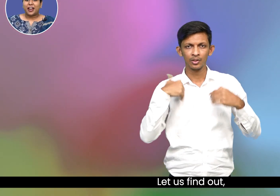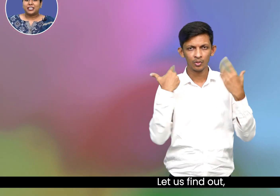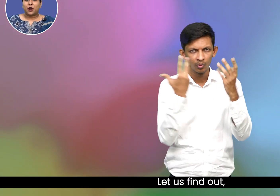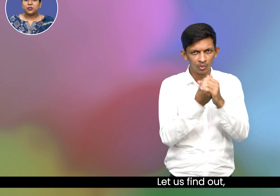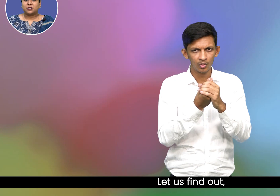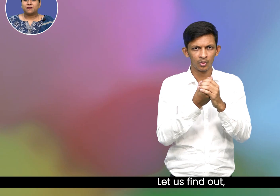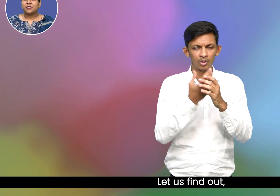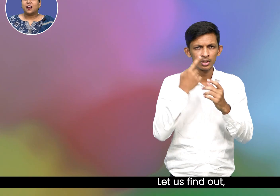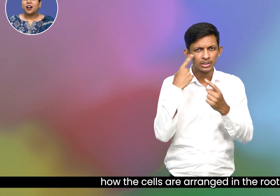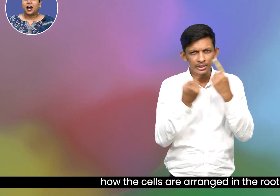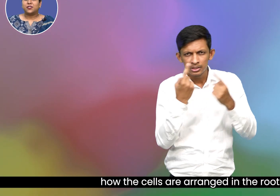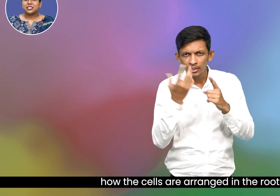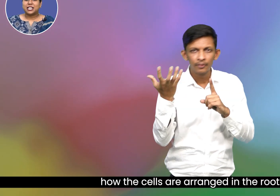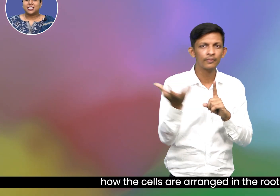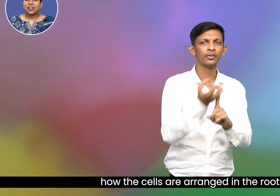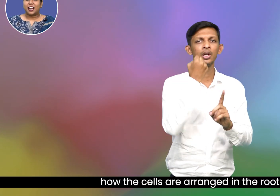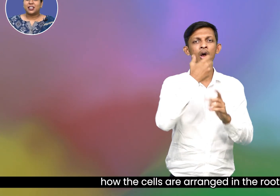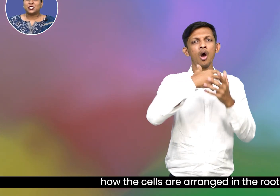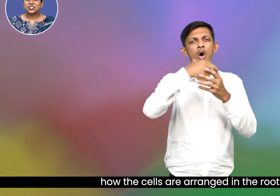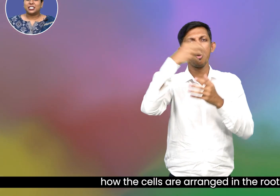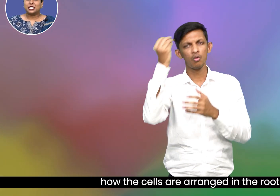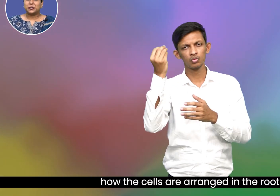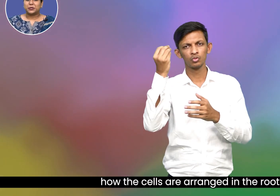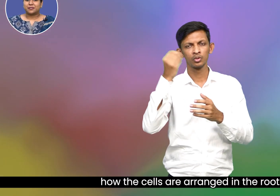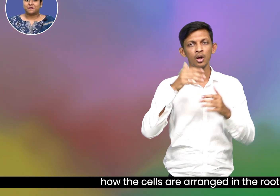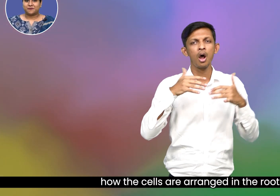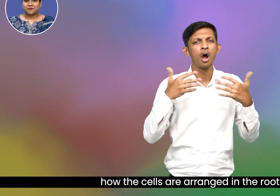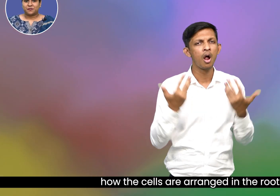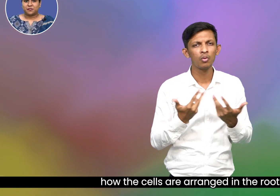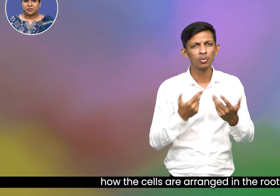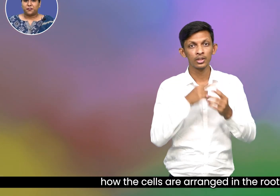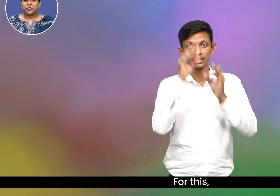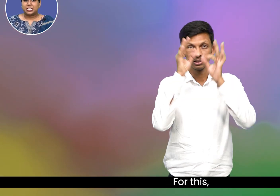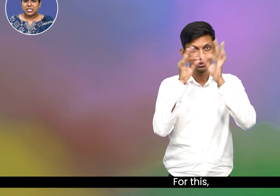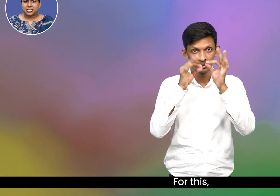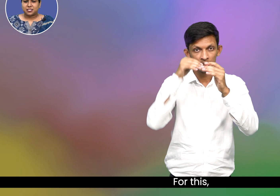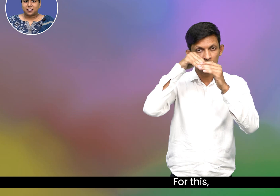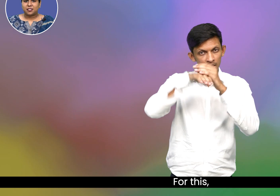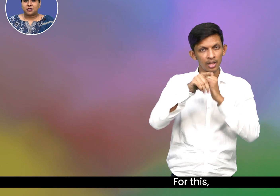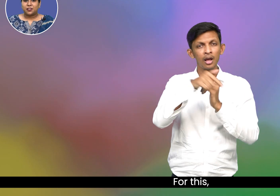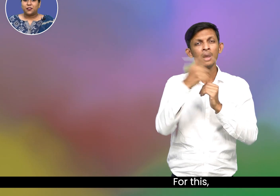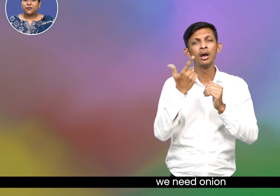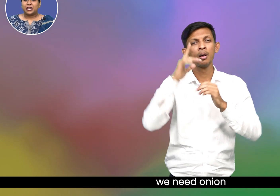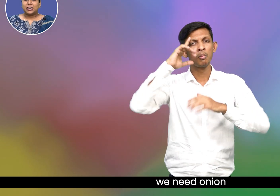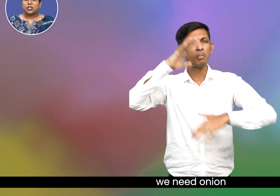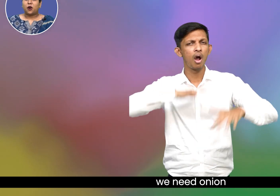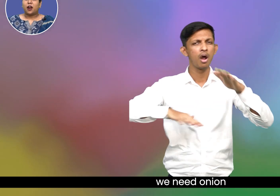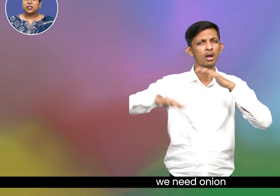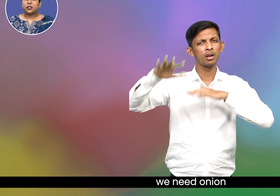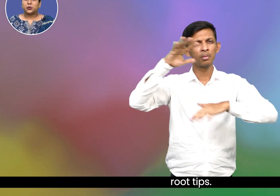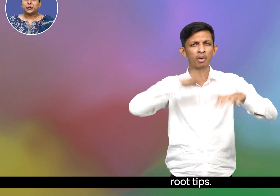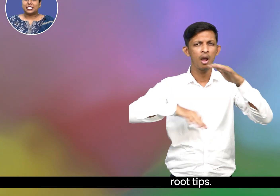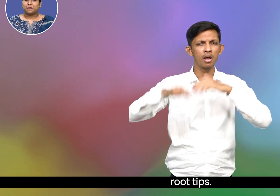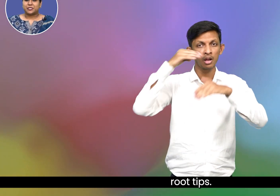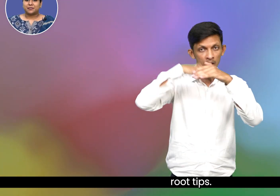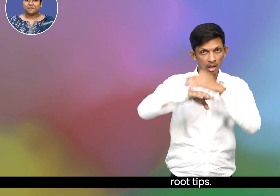Let's find out how the cells are arranged in the root. For this, we need